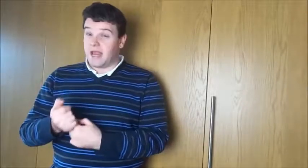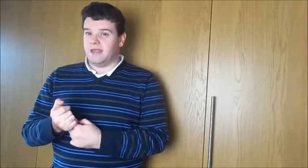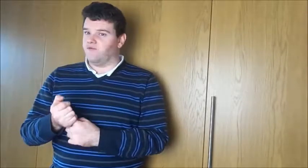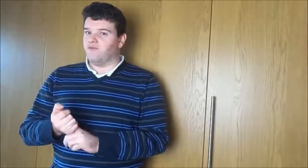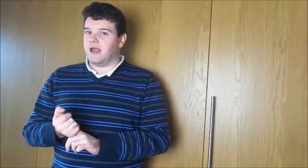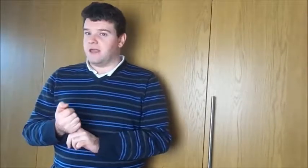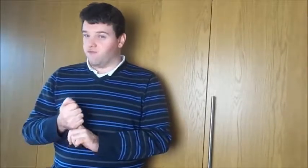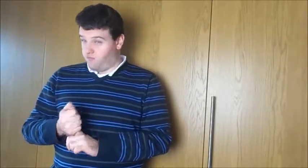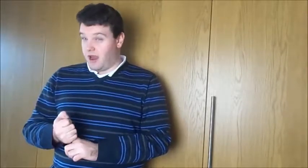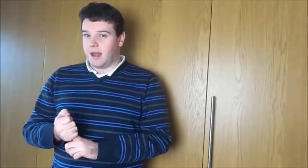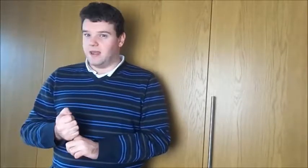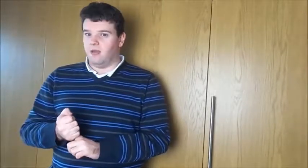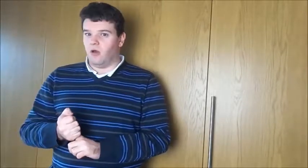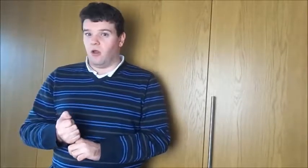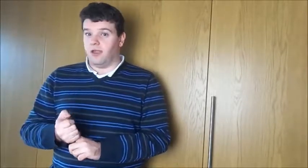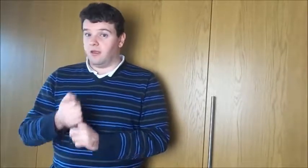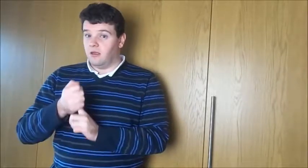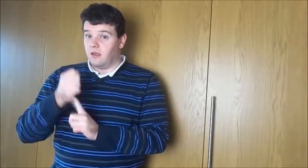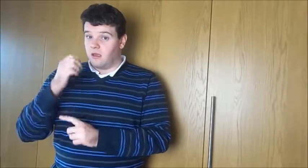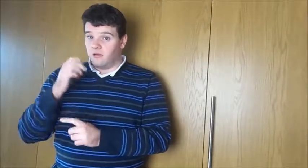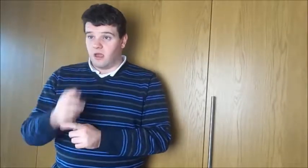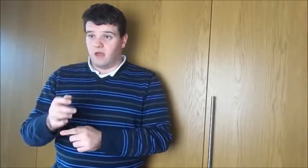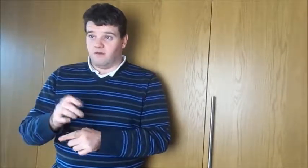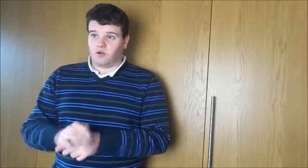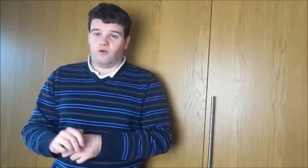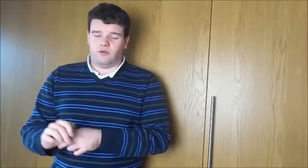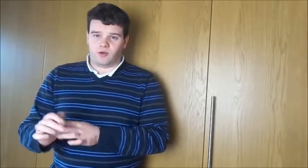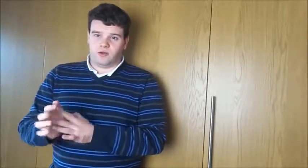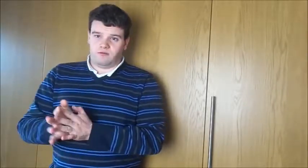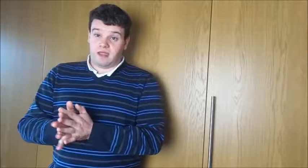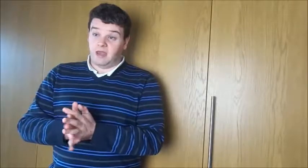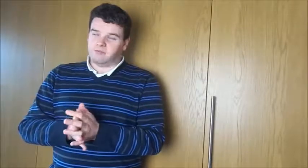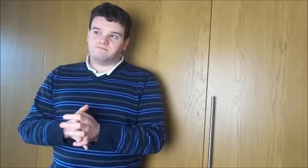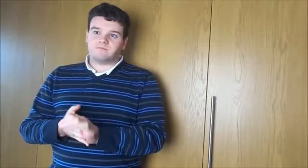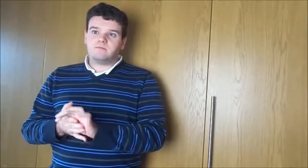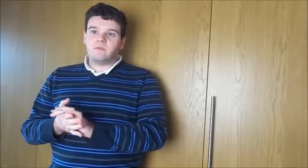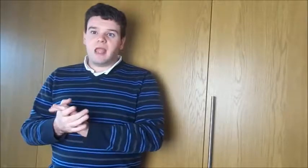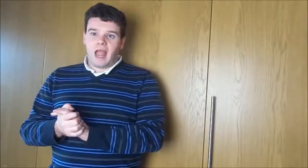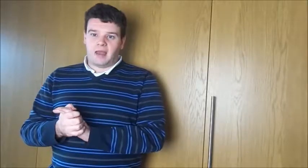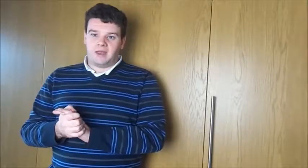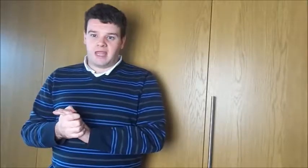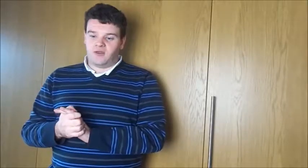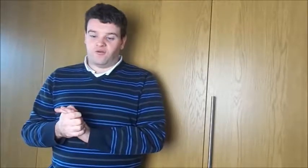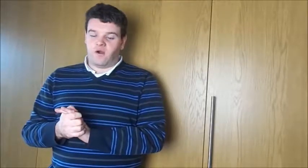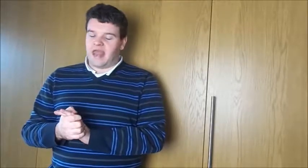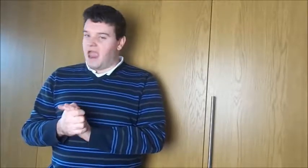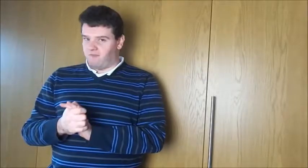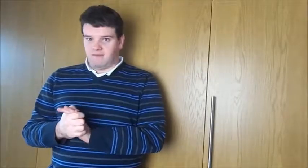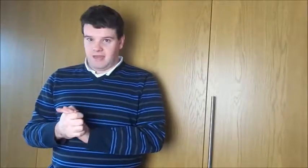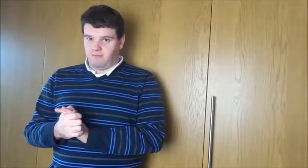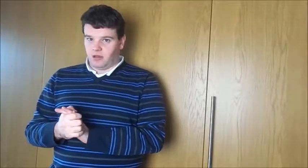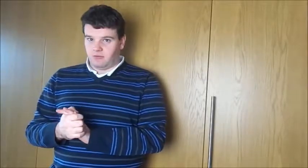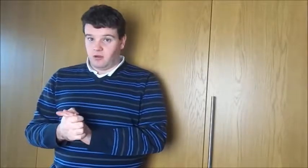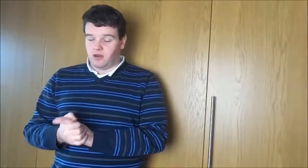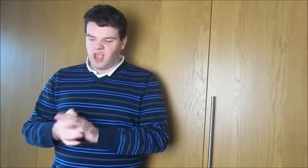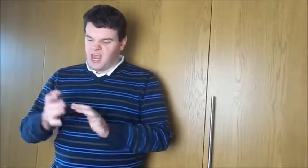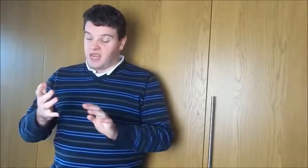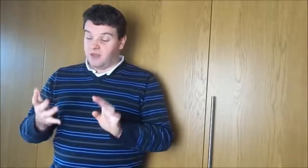really, really, really did not like Victoria, the Duchess of Kent, and he tried everything he possibly could. He